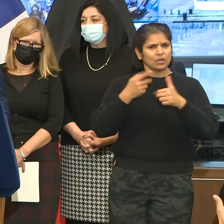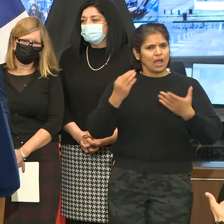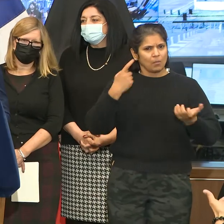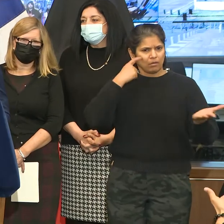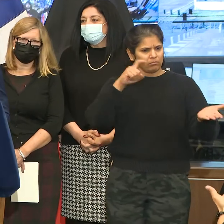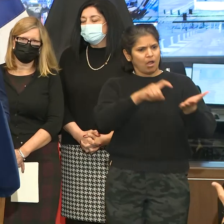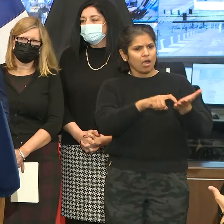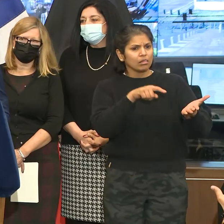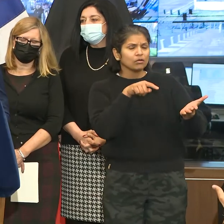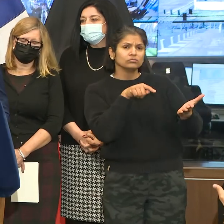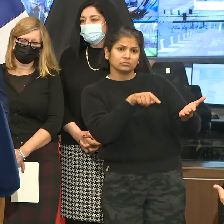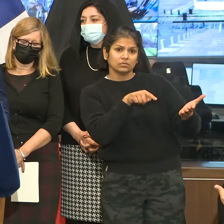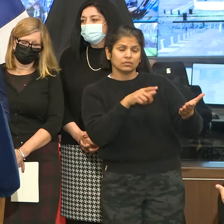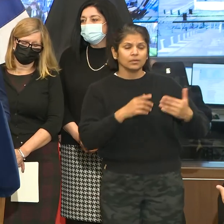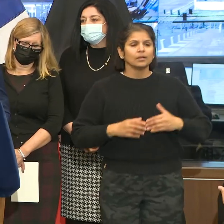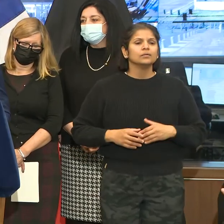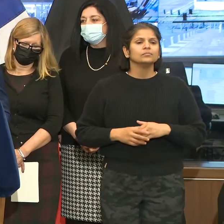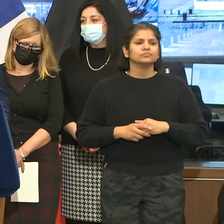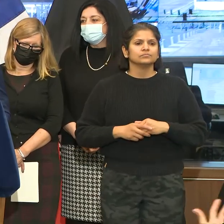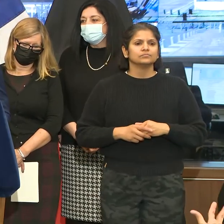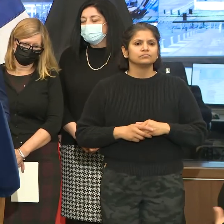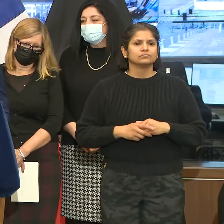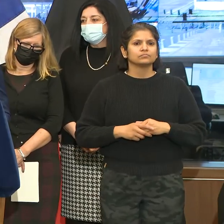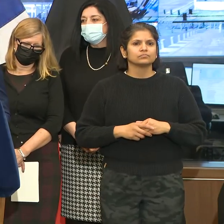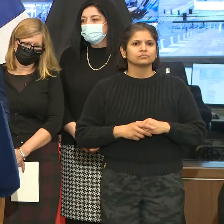flags are flying